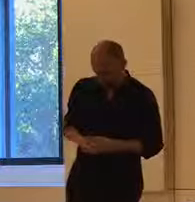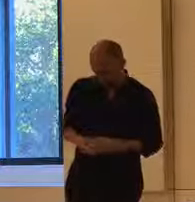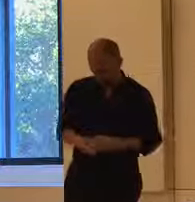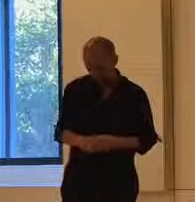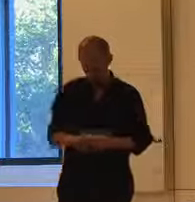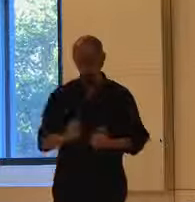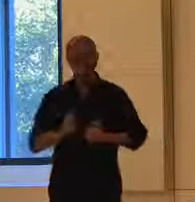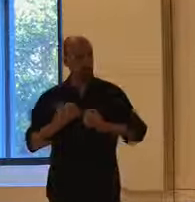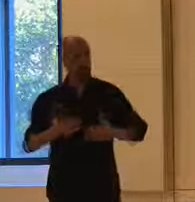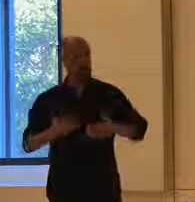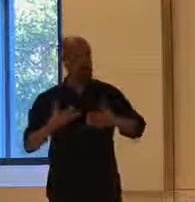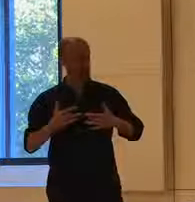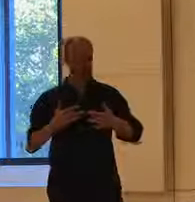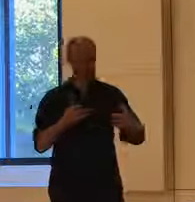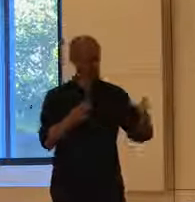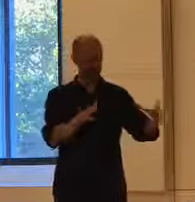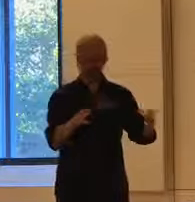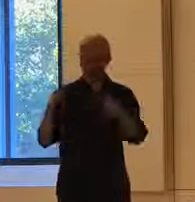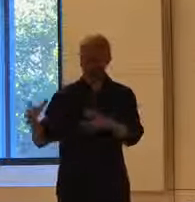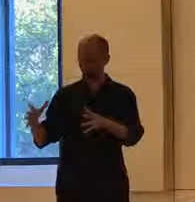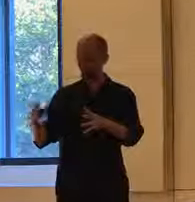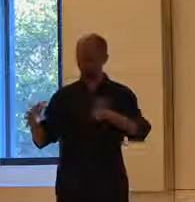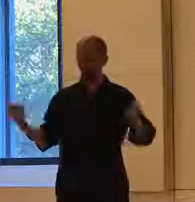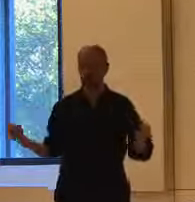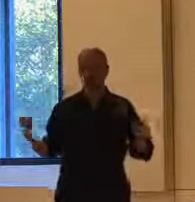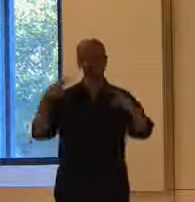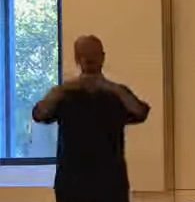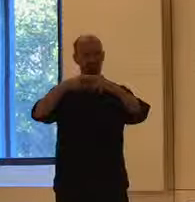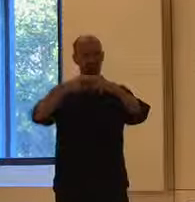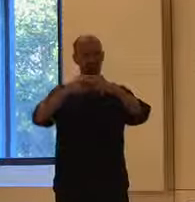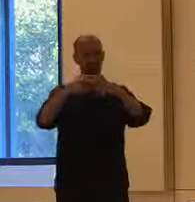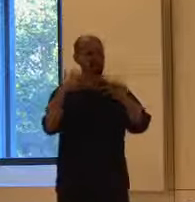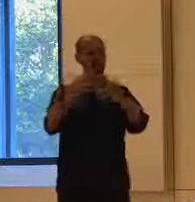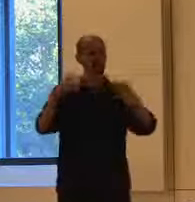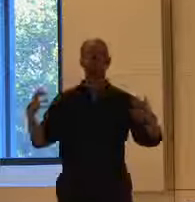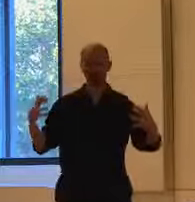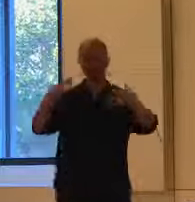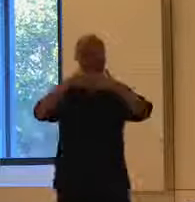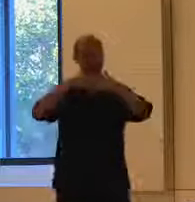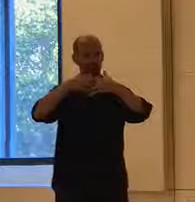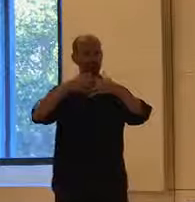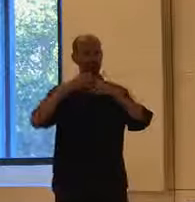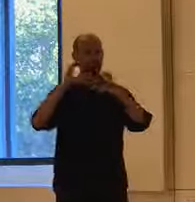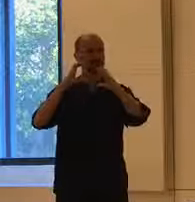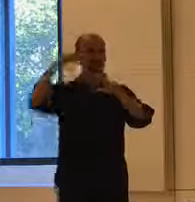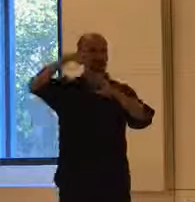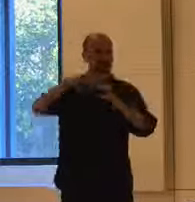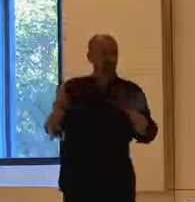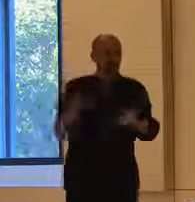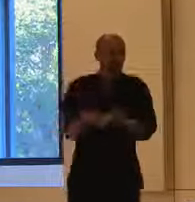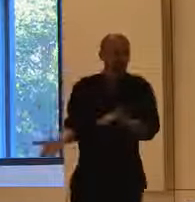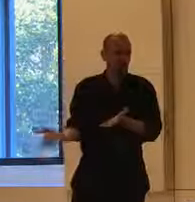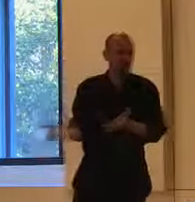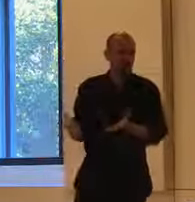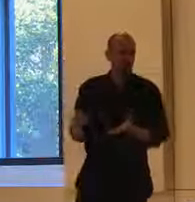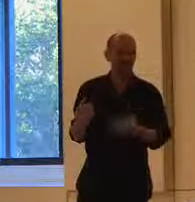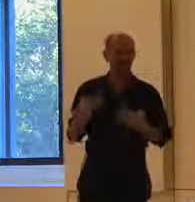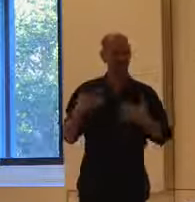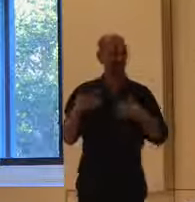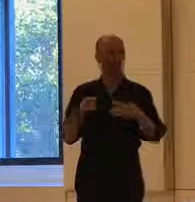all those sets of people. In my view, there should be a bridge or how do we bridge between those two